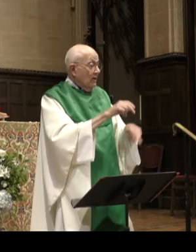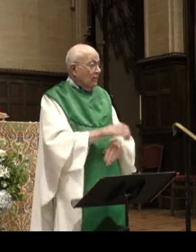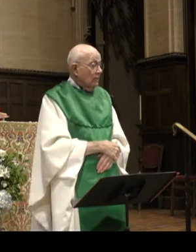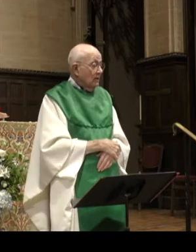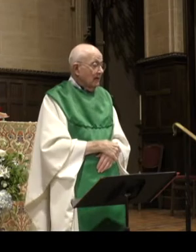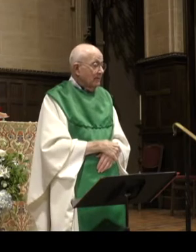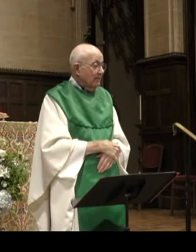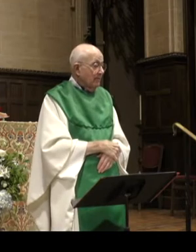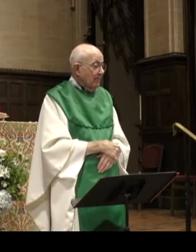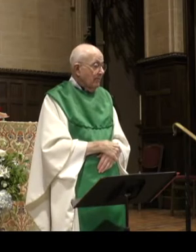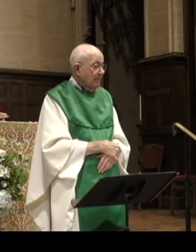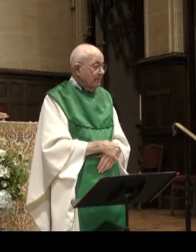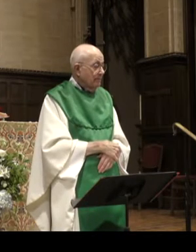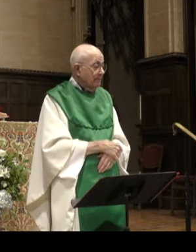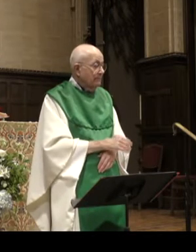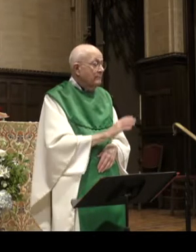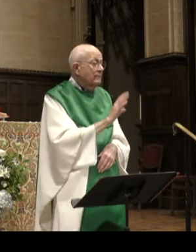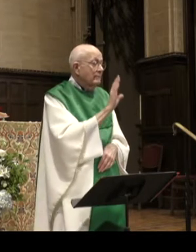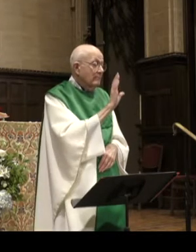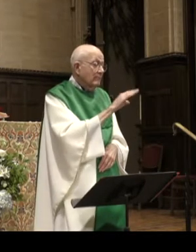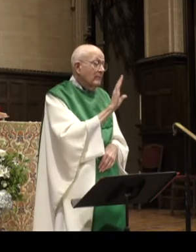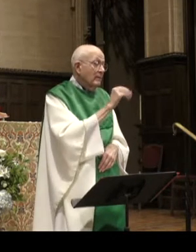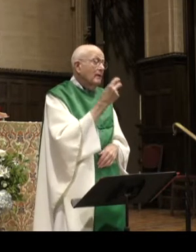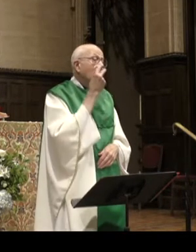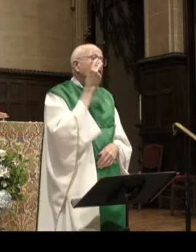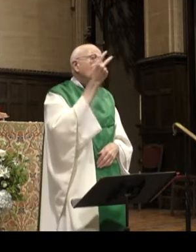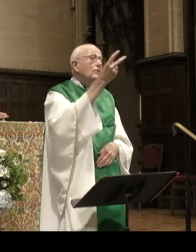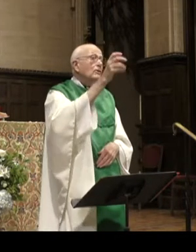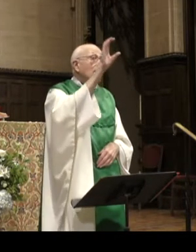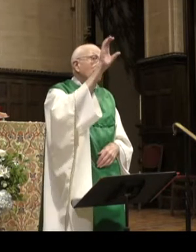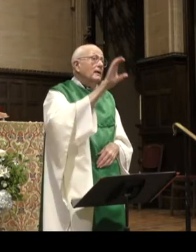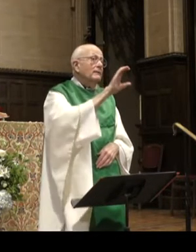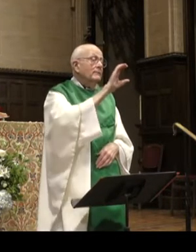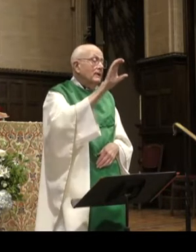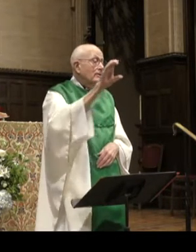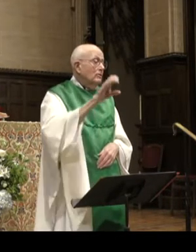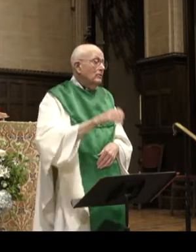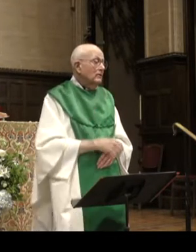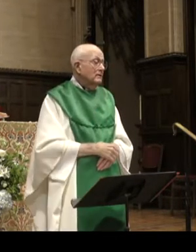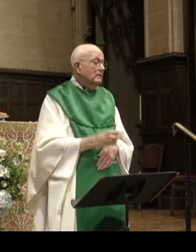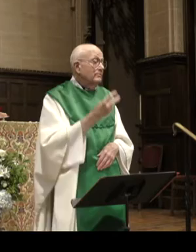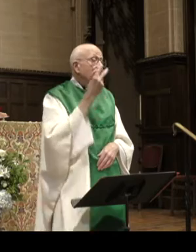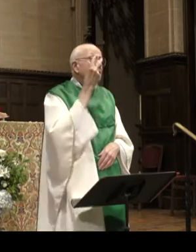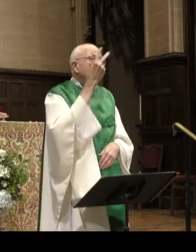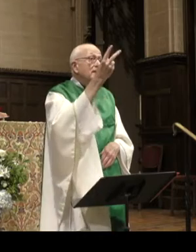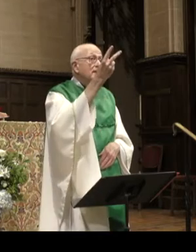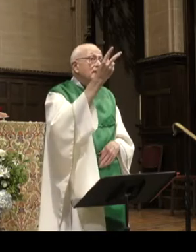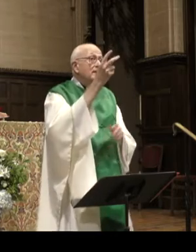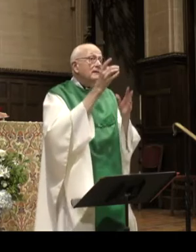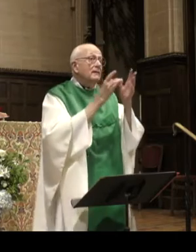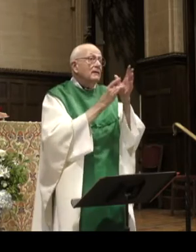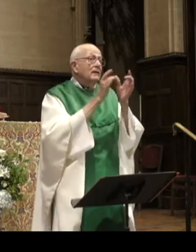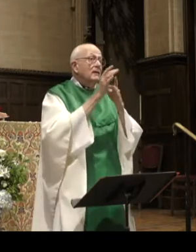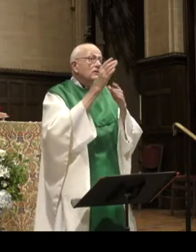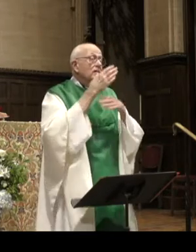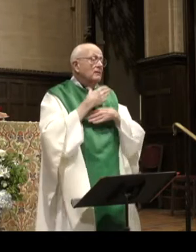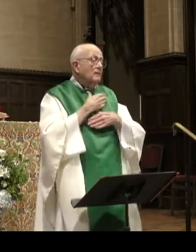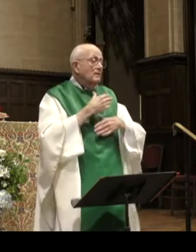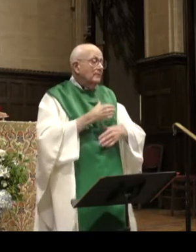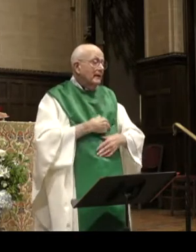peace. That will all happen for you. Look up at that cross. See Jesus'